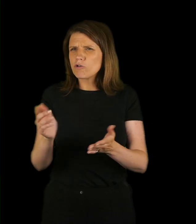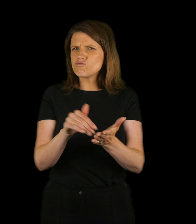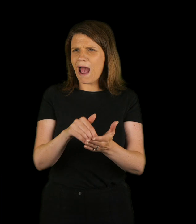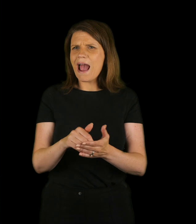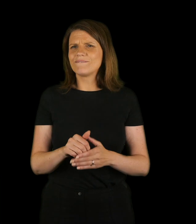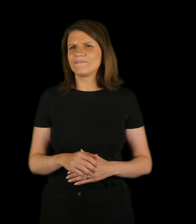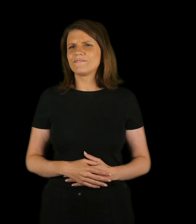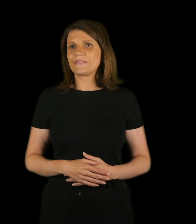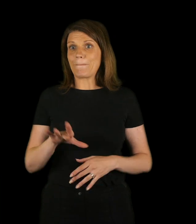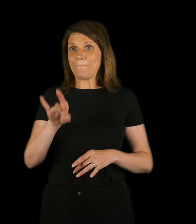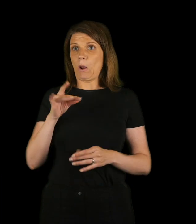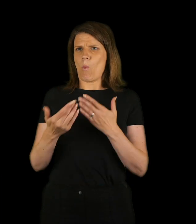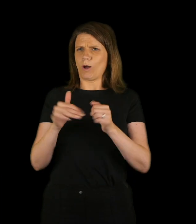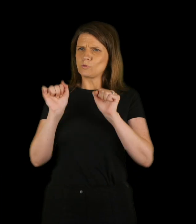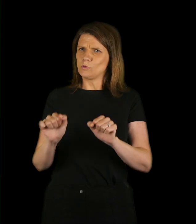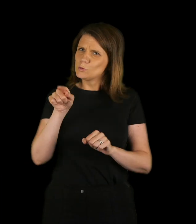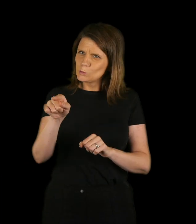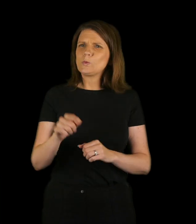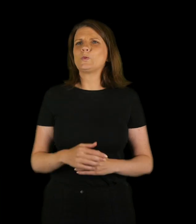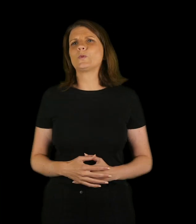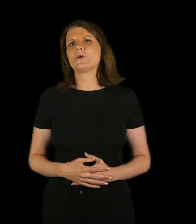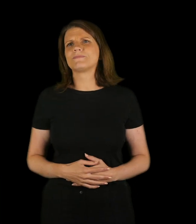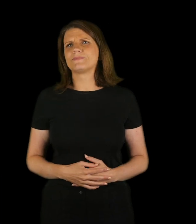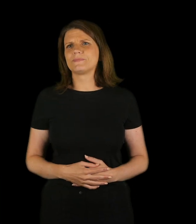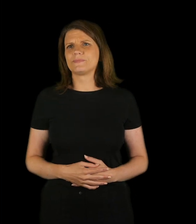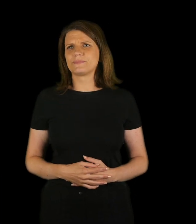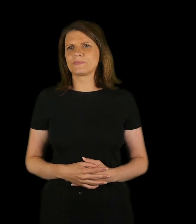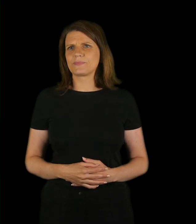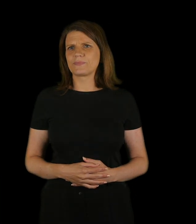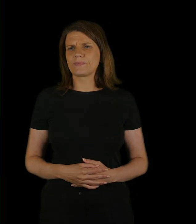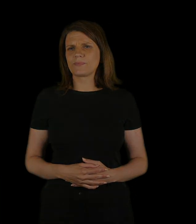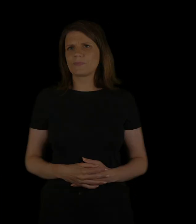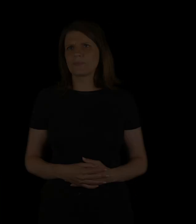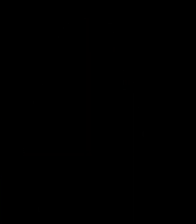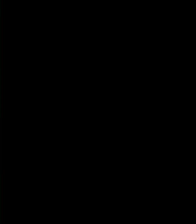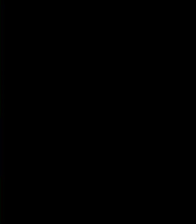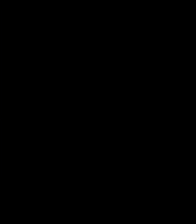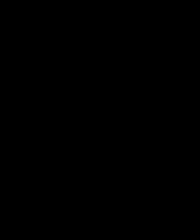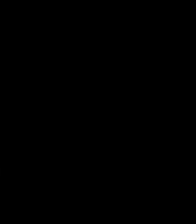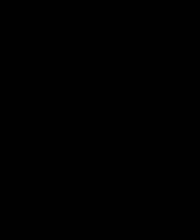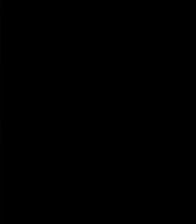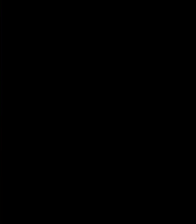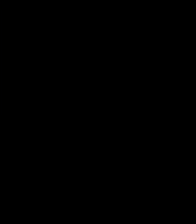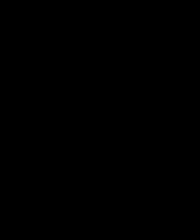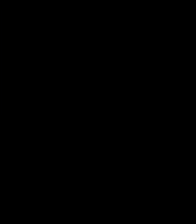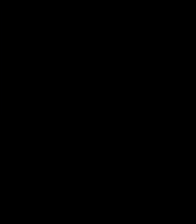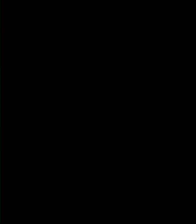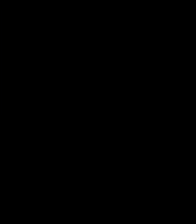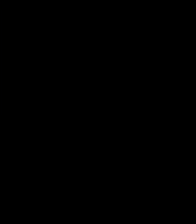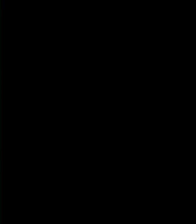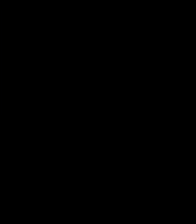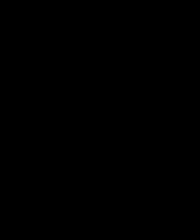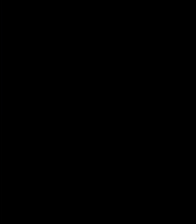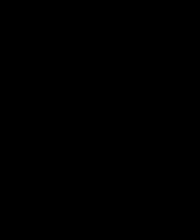Explore time options. Select Plan Journey and choose the most suitable option.